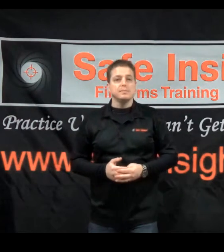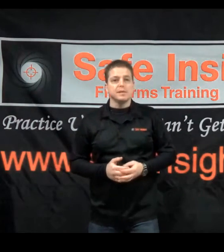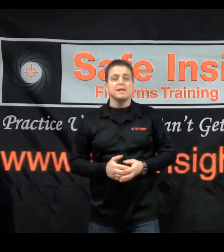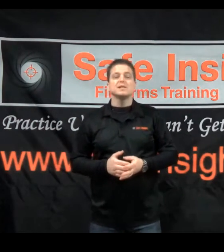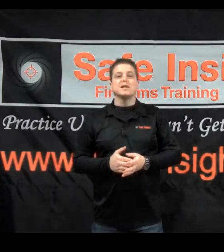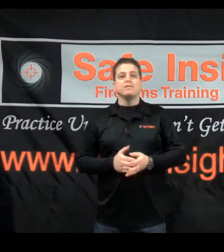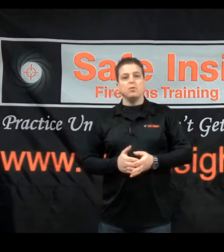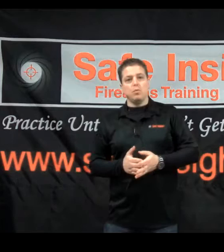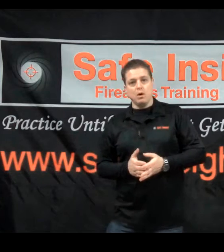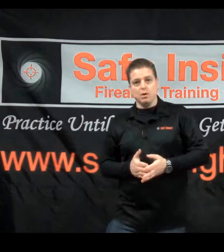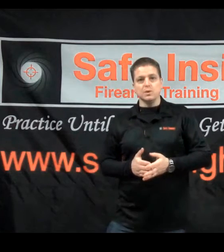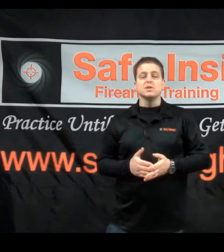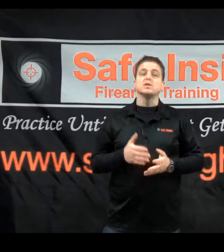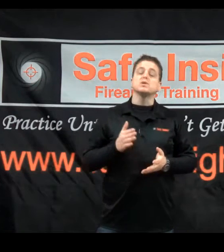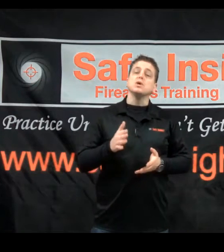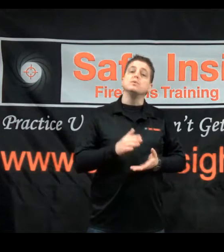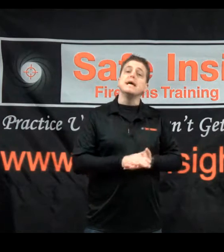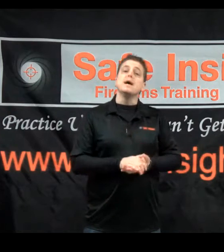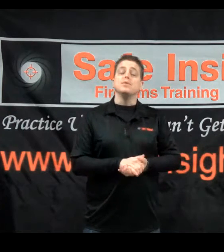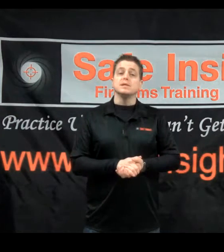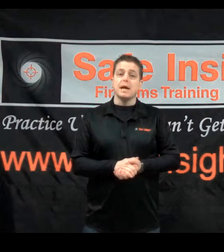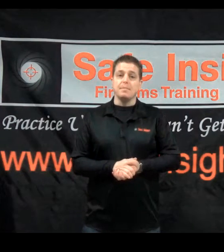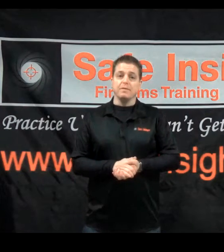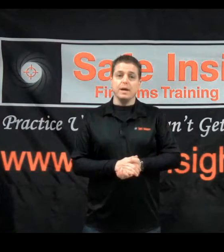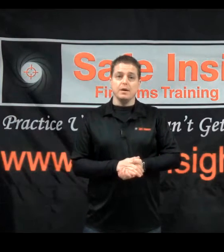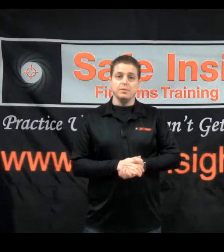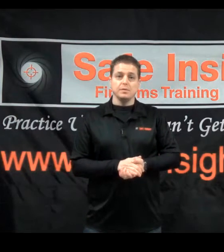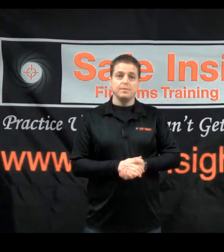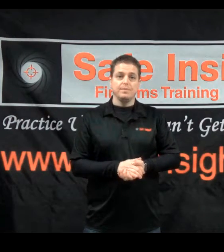take several walls to slow down this type of round.